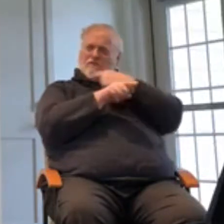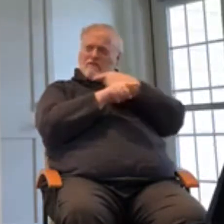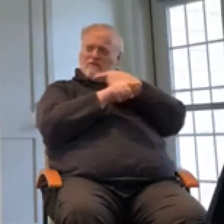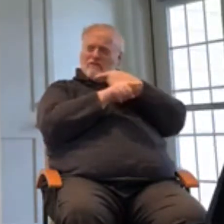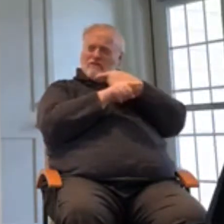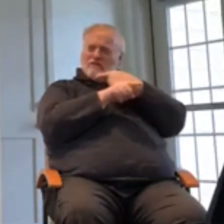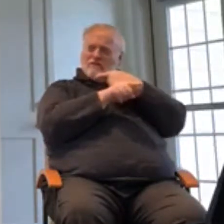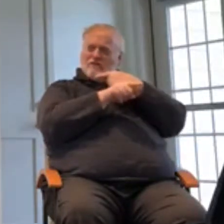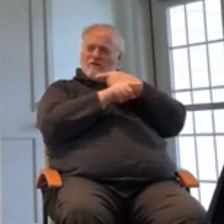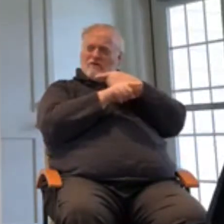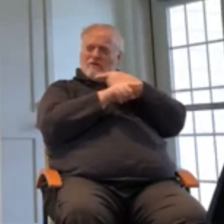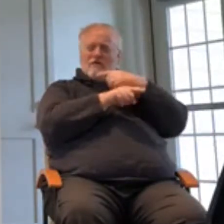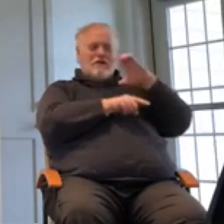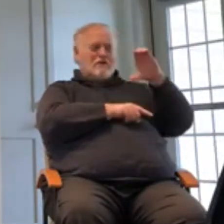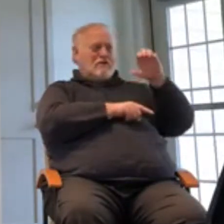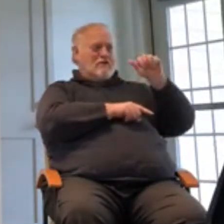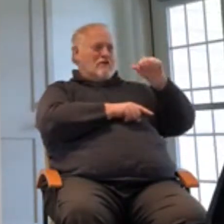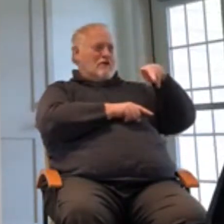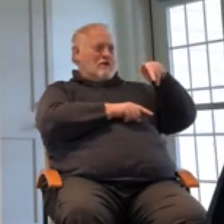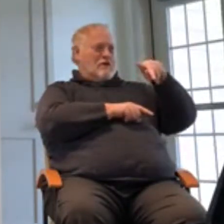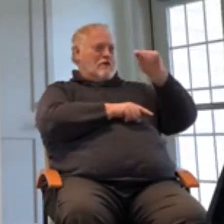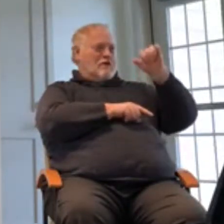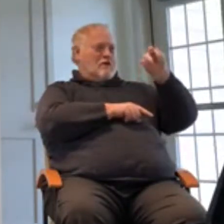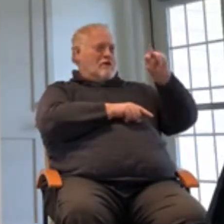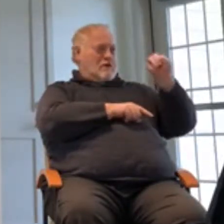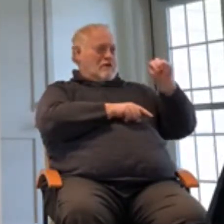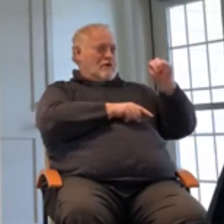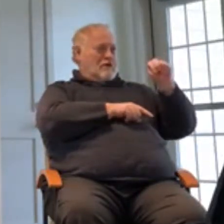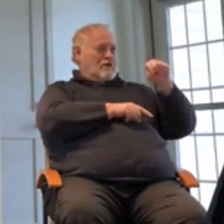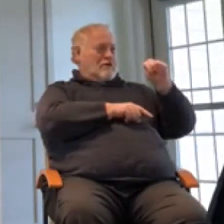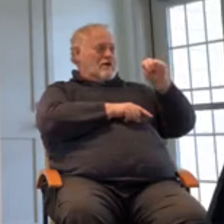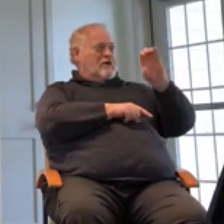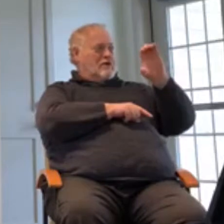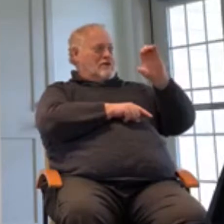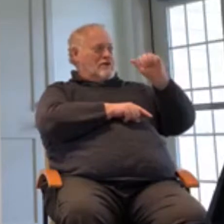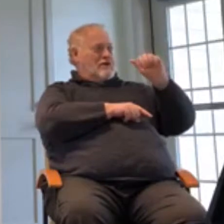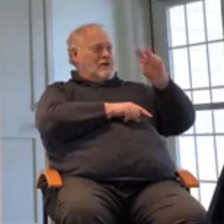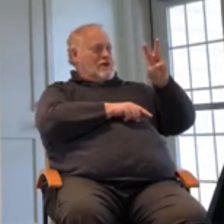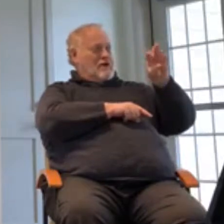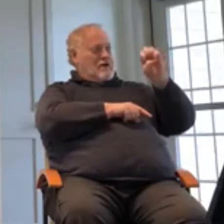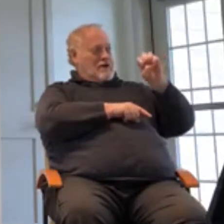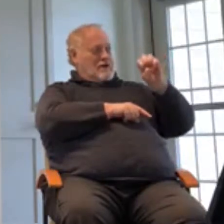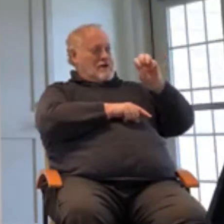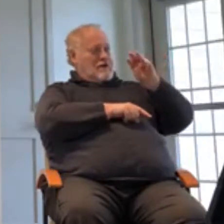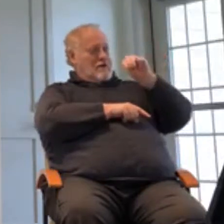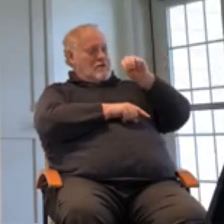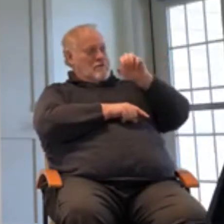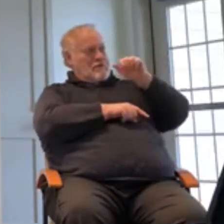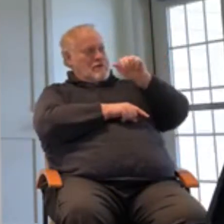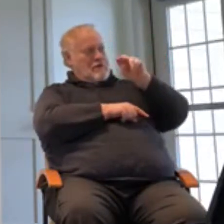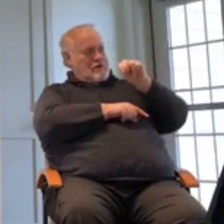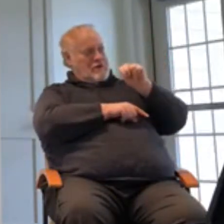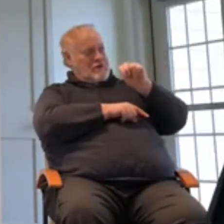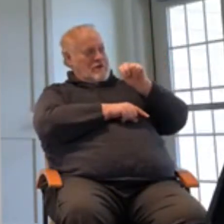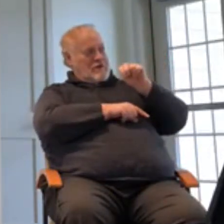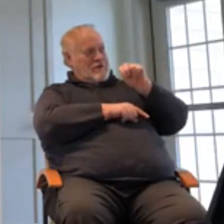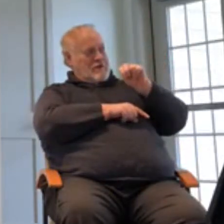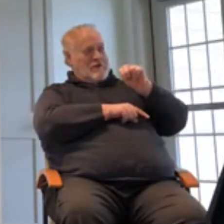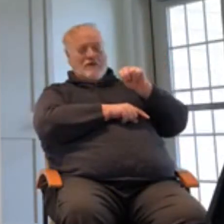pounds. Captain Caveman. Unga Bunga, me, Captain Caveman. Don't tell me you never watched Captain Caveman.